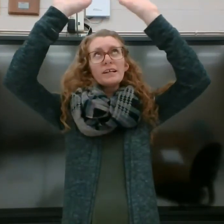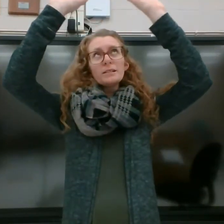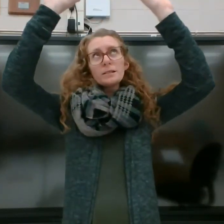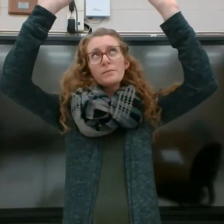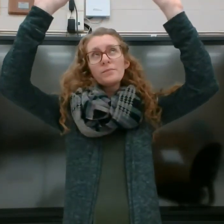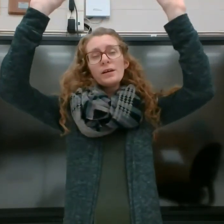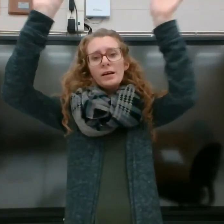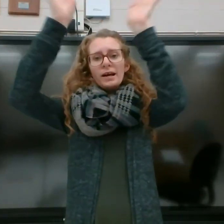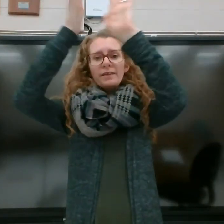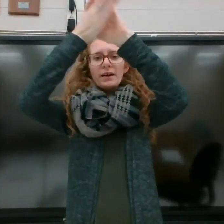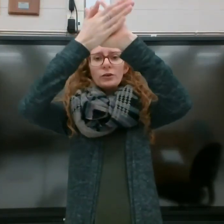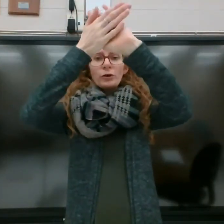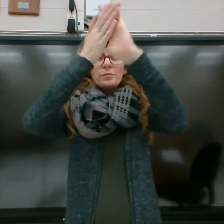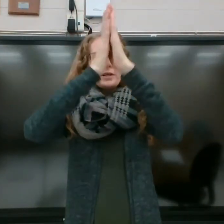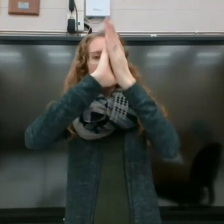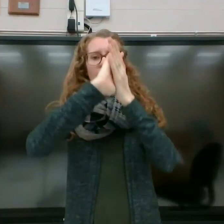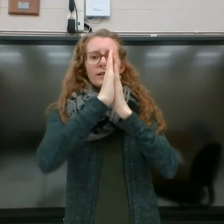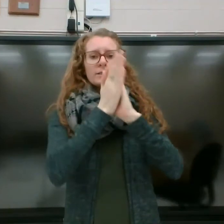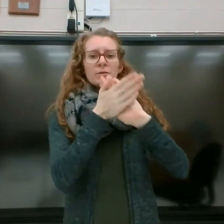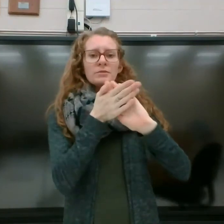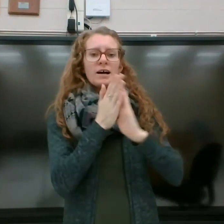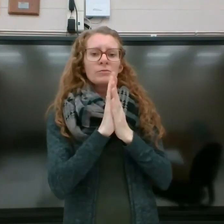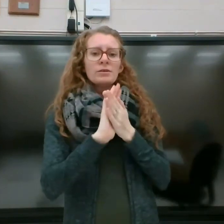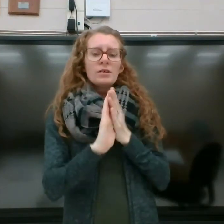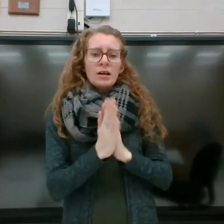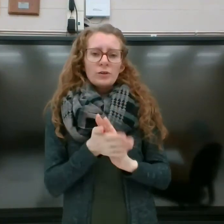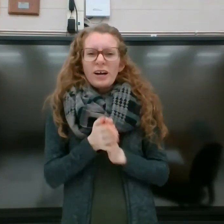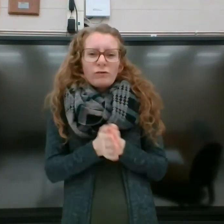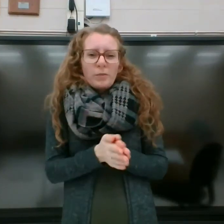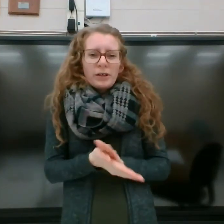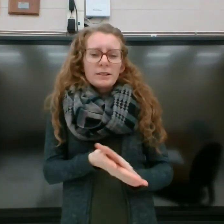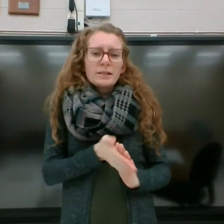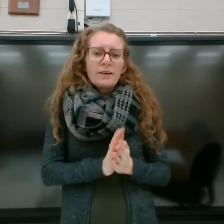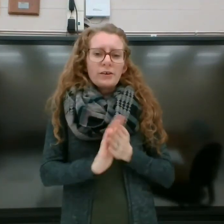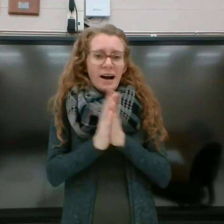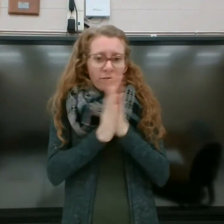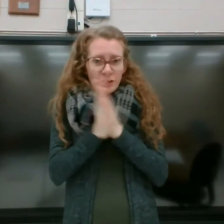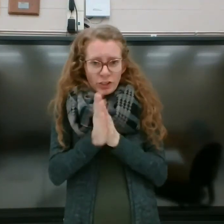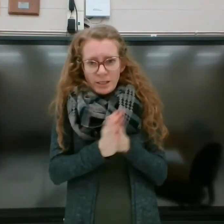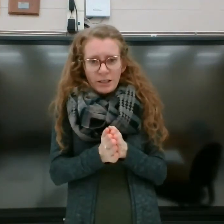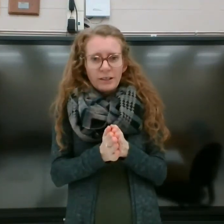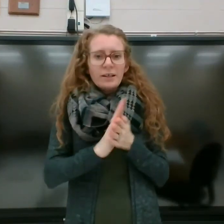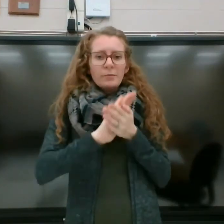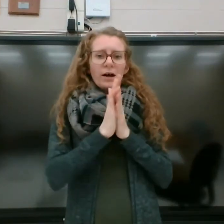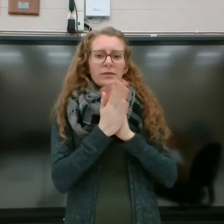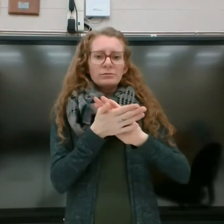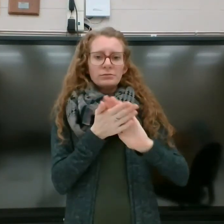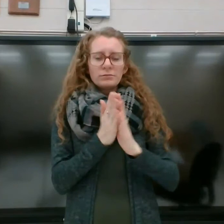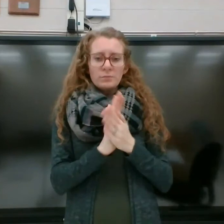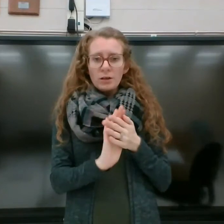this. And then on the word peace, your hands come down. You kind of rub your hands together, not viciously, but